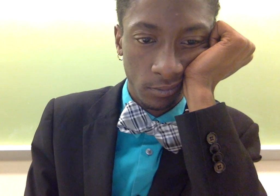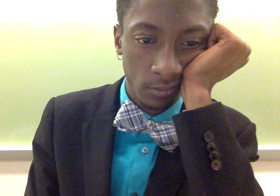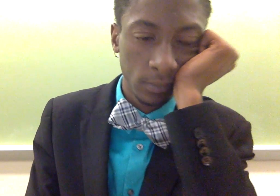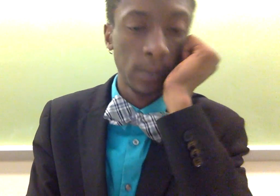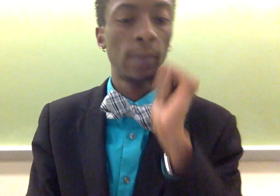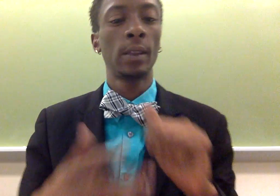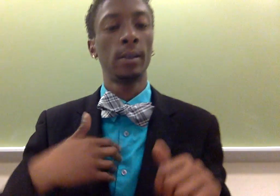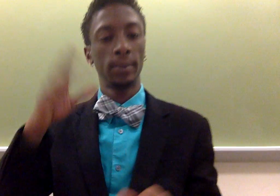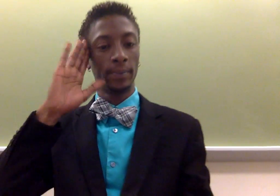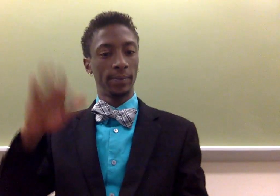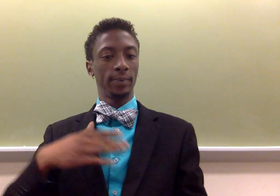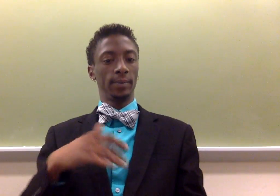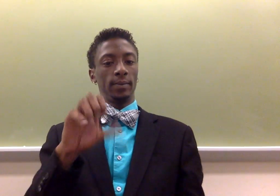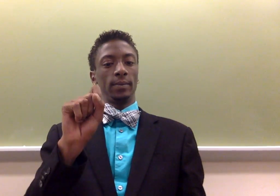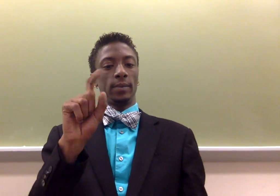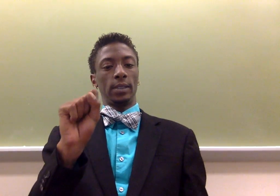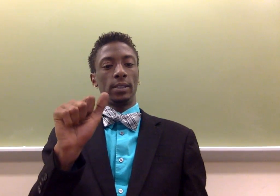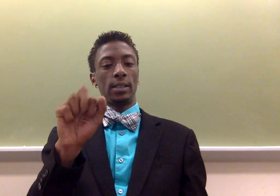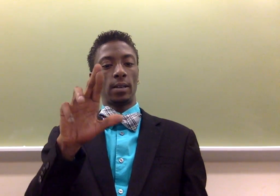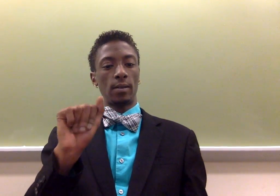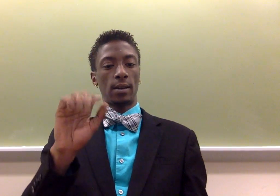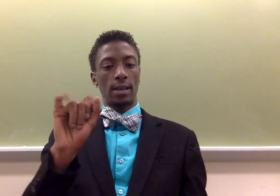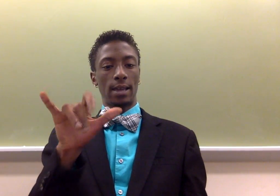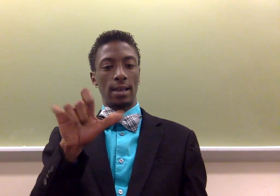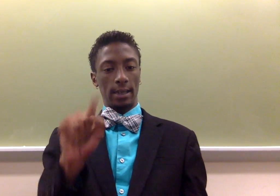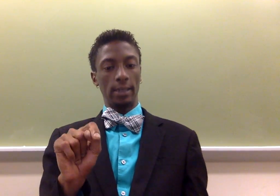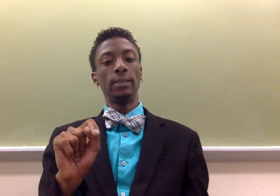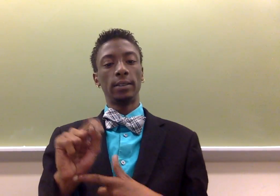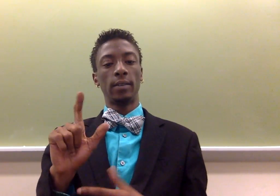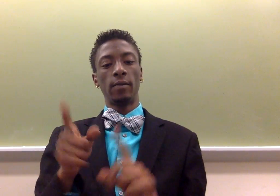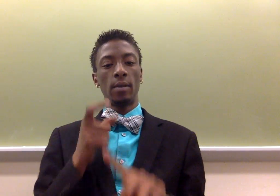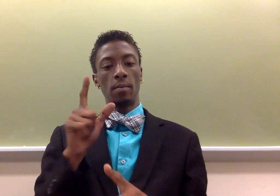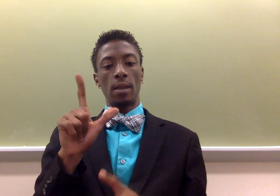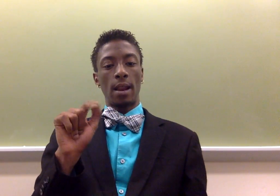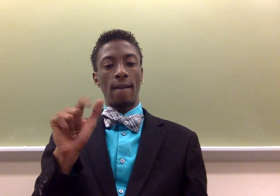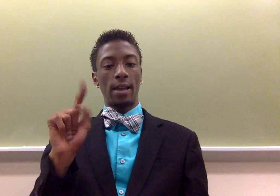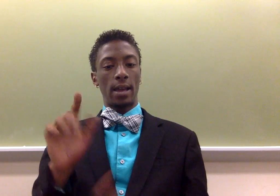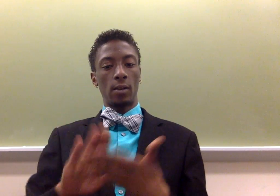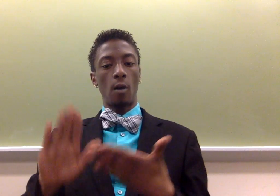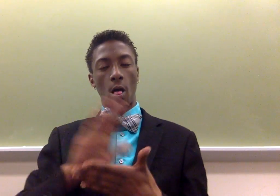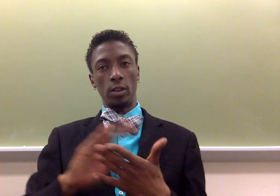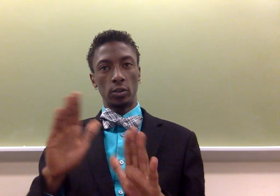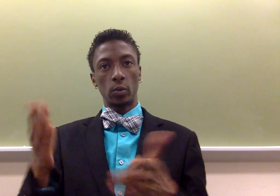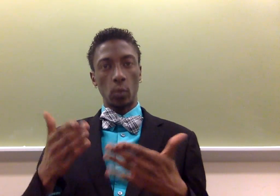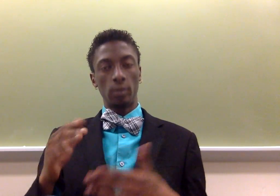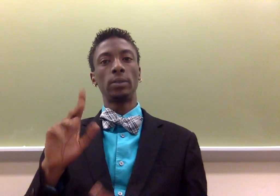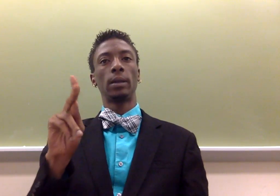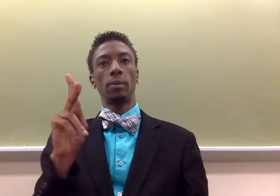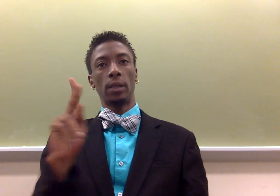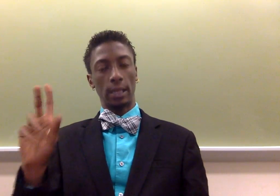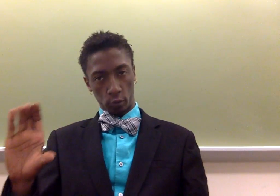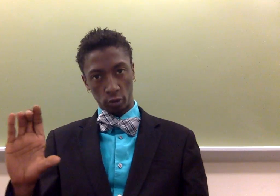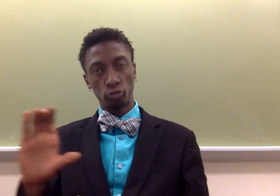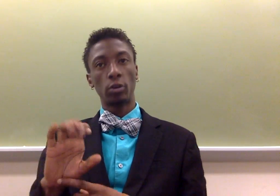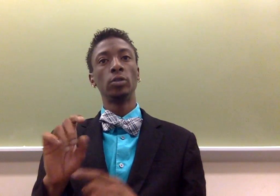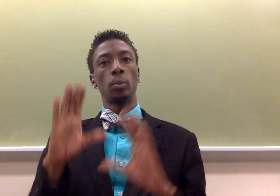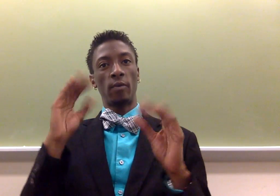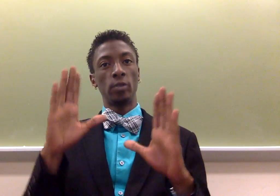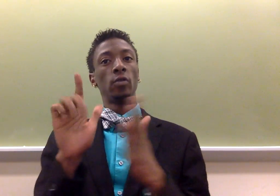I'm Sarah Hayett in Lafayette College. I'd like to welcome Professor Kimberly Crenshaw. She is a professor of law at UCLA and Columbia University and